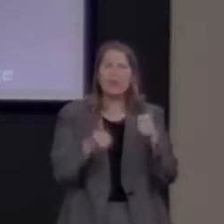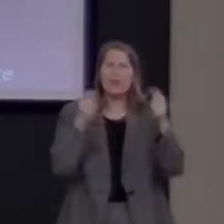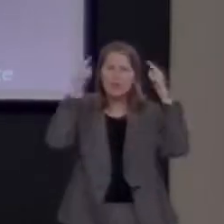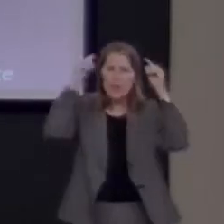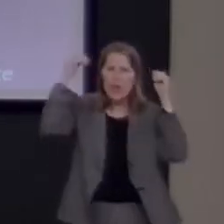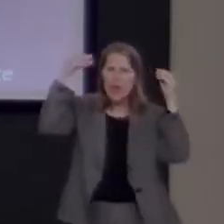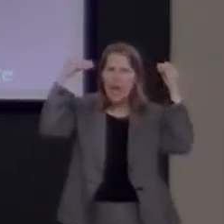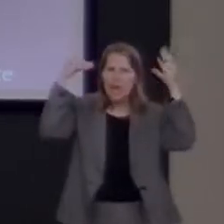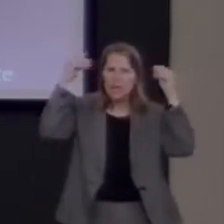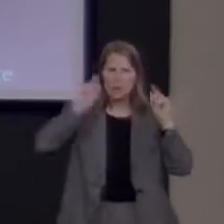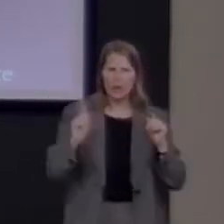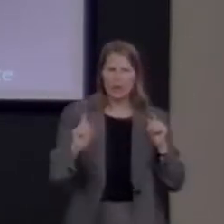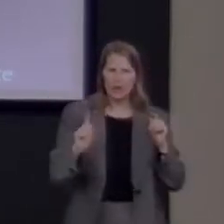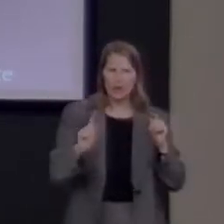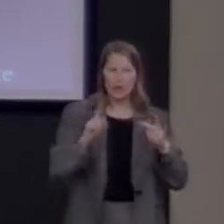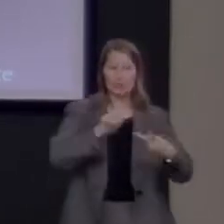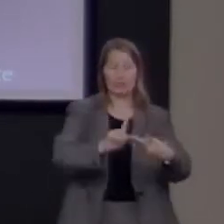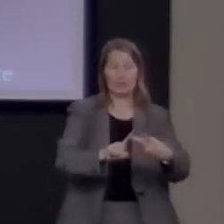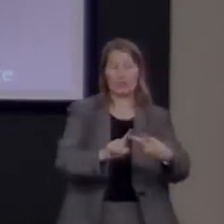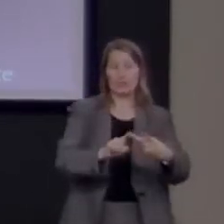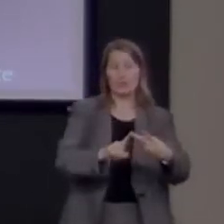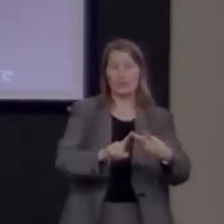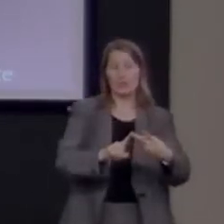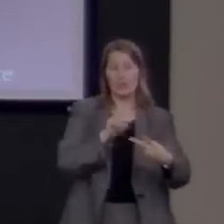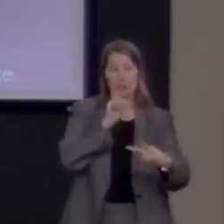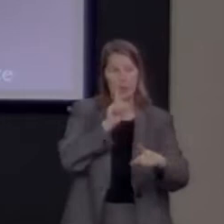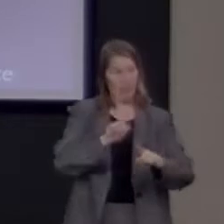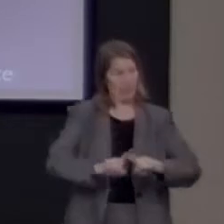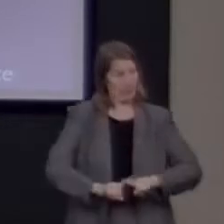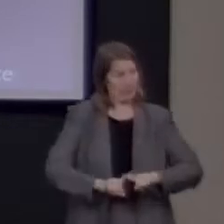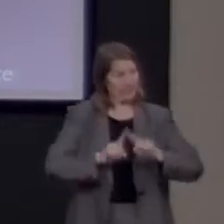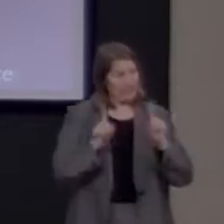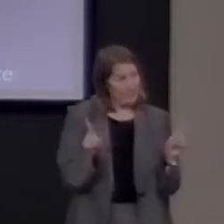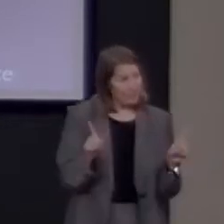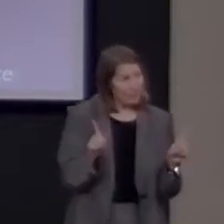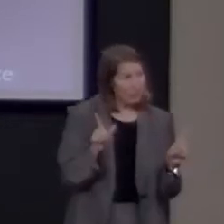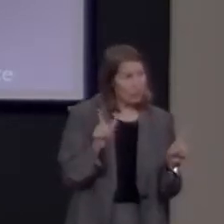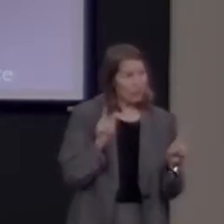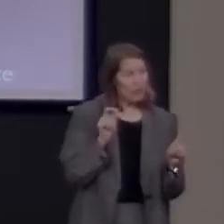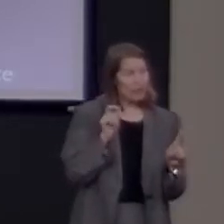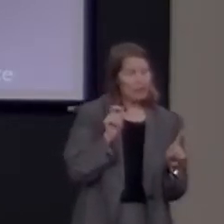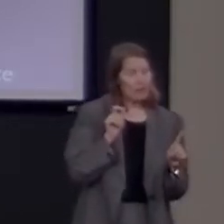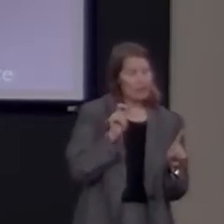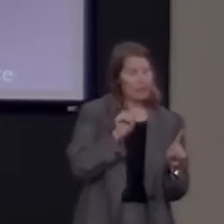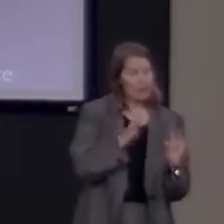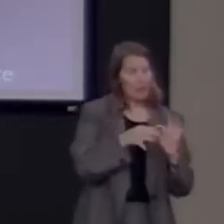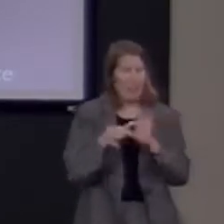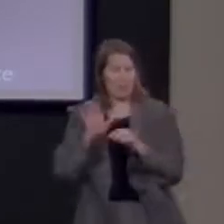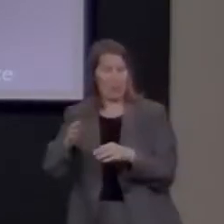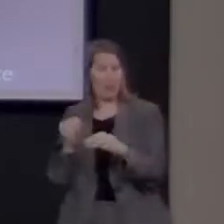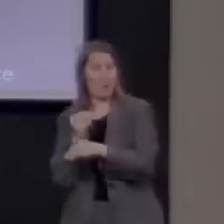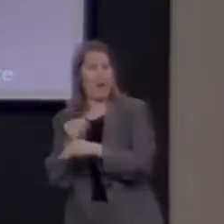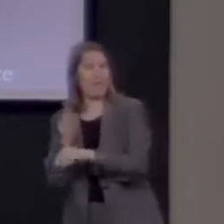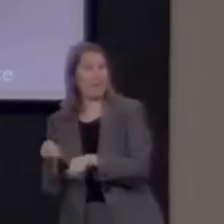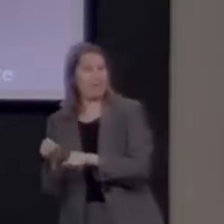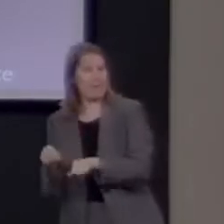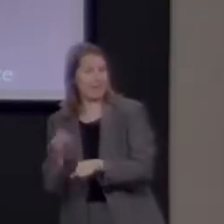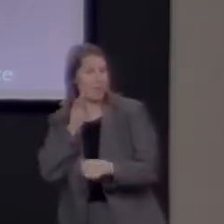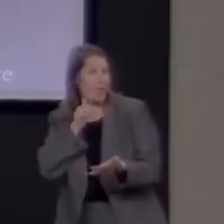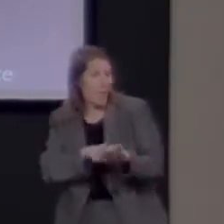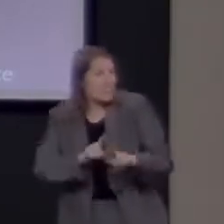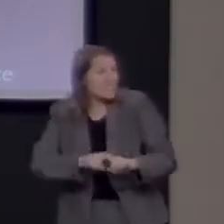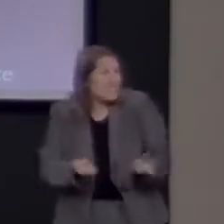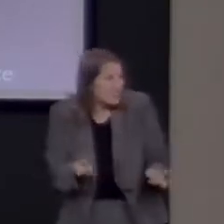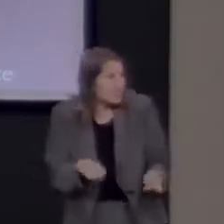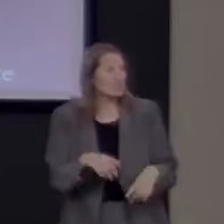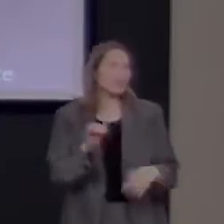then secondly, are those brain regions, do they differ between the individuals as a function of their mathematical abilities? In other words,